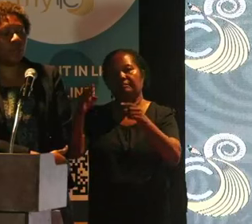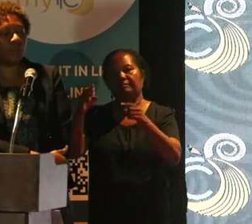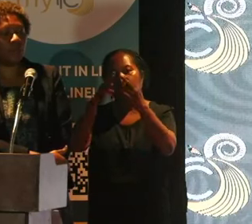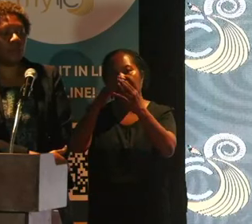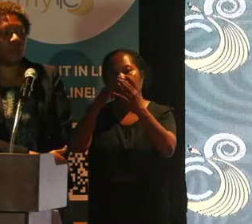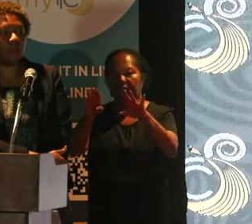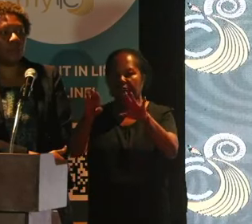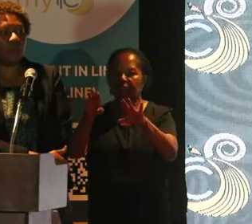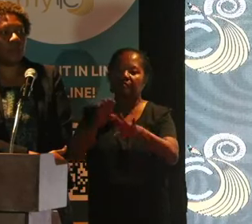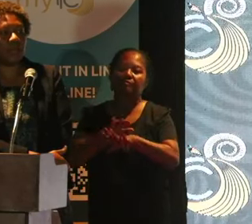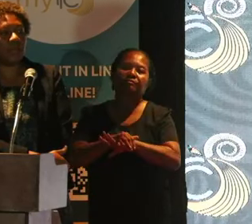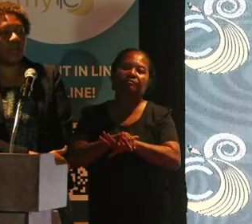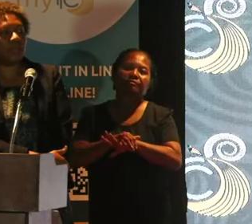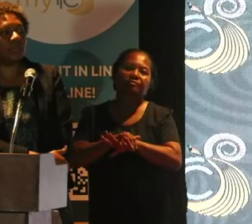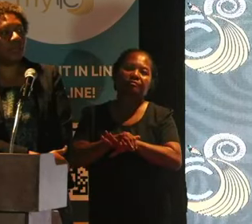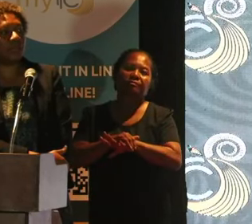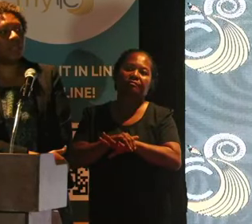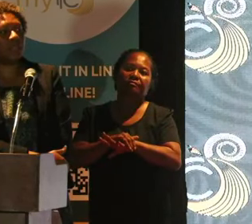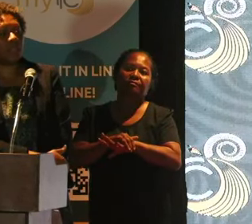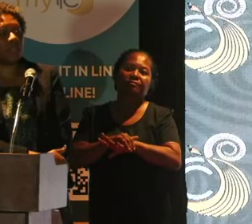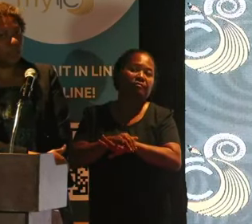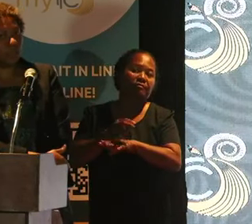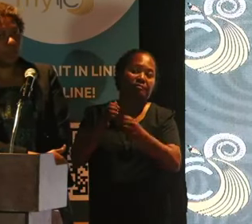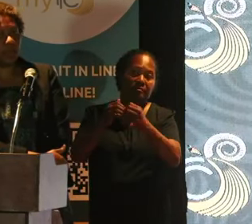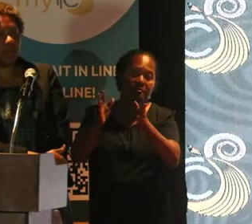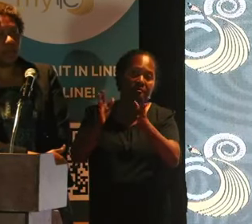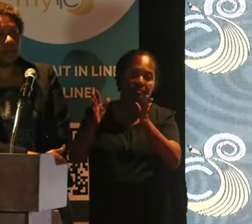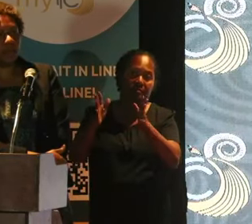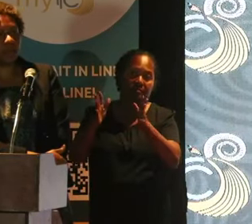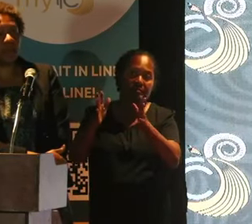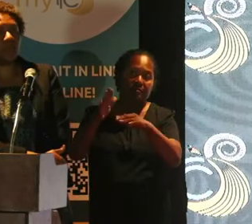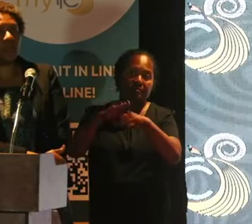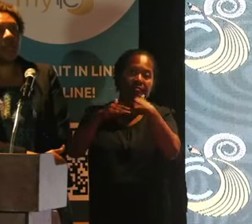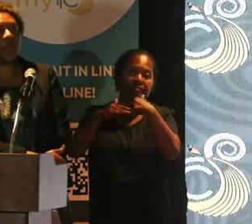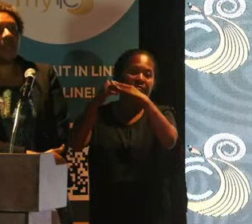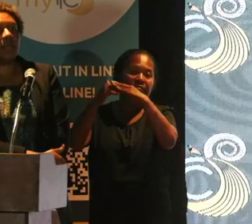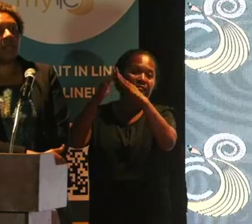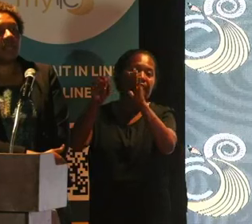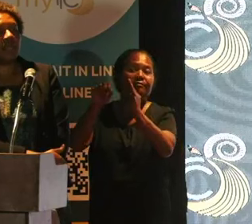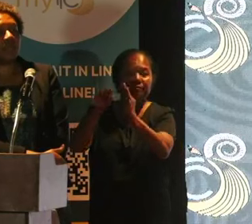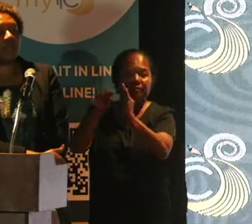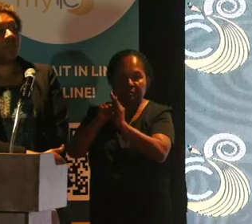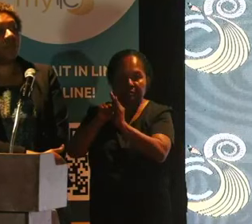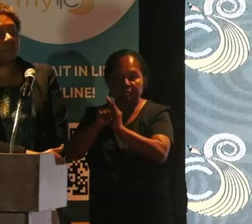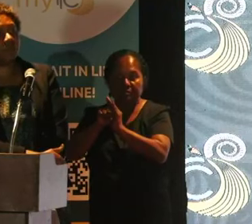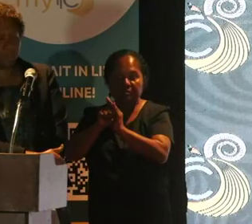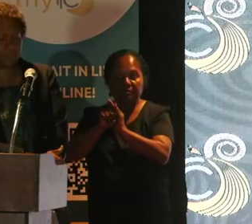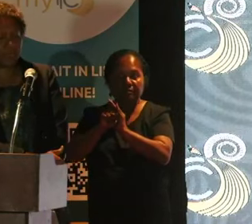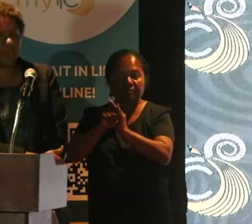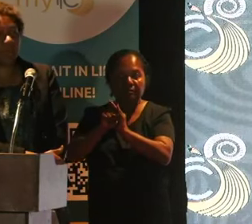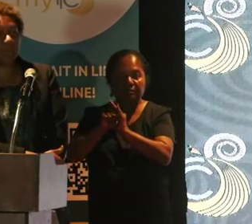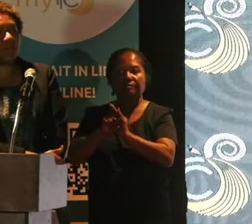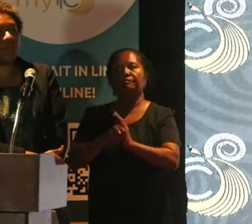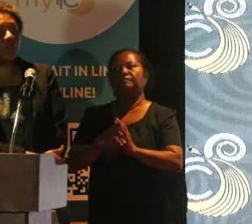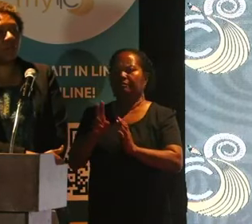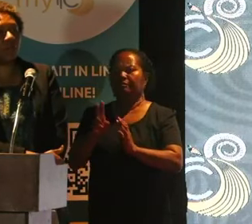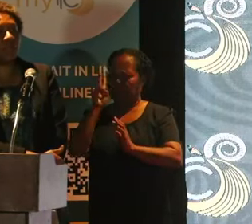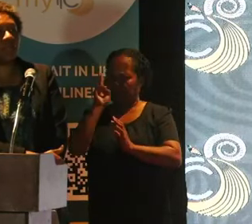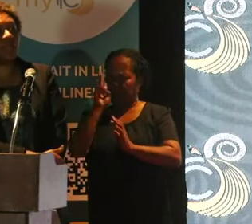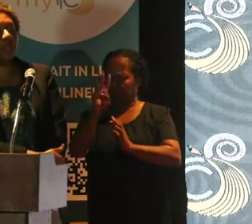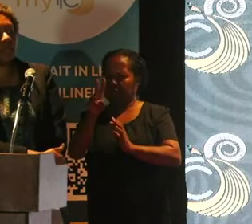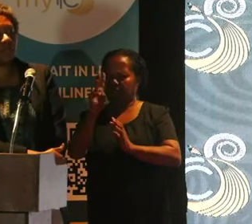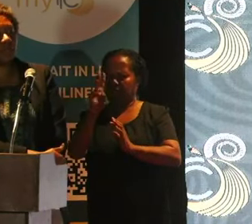of getting an income. So he starts to build a tucker box. And then he comes, we detect it and we serve him